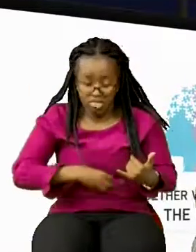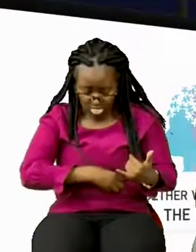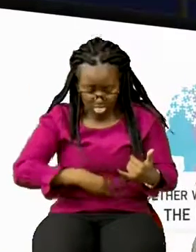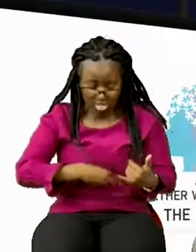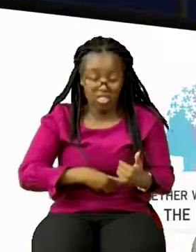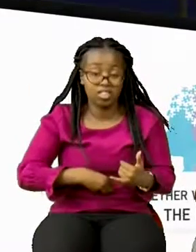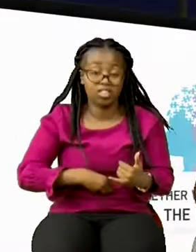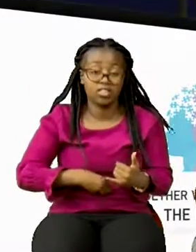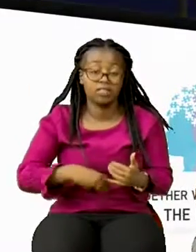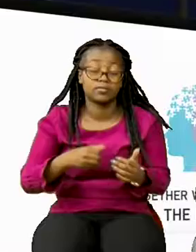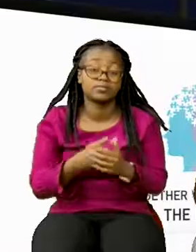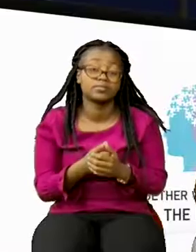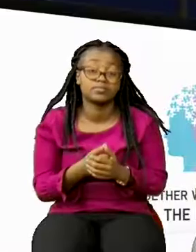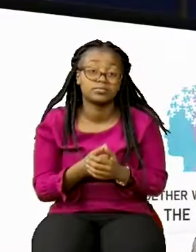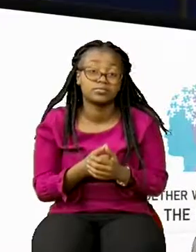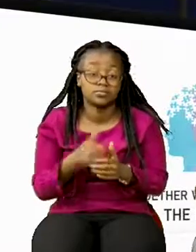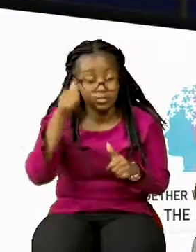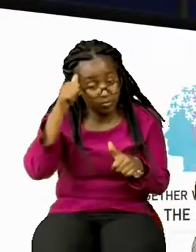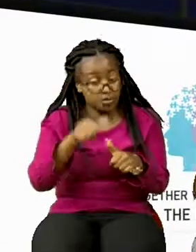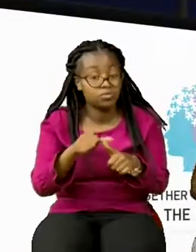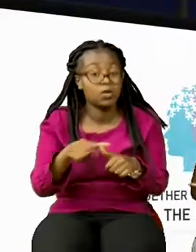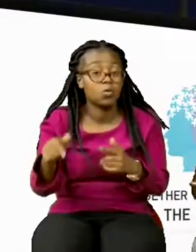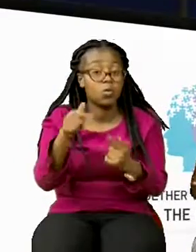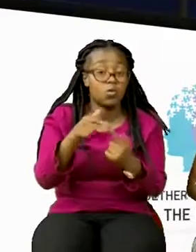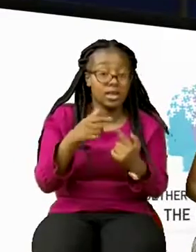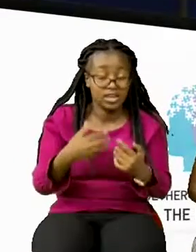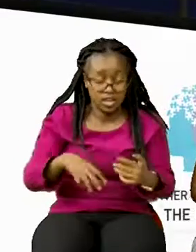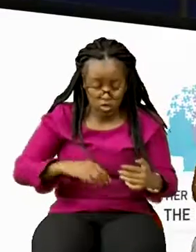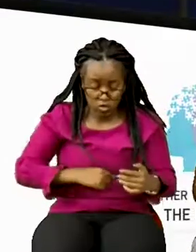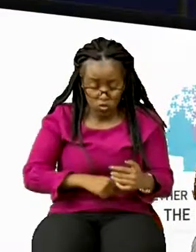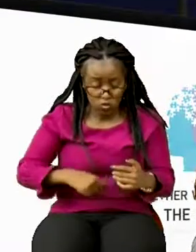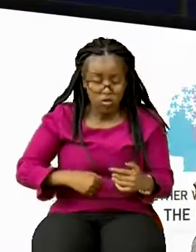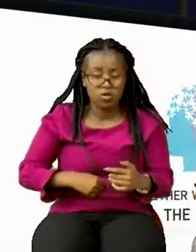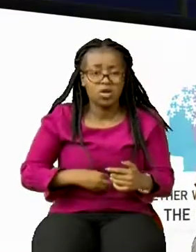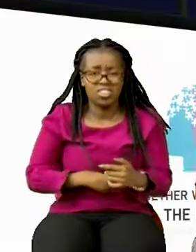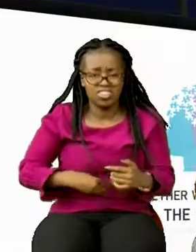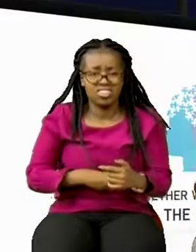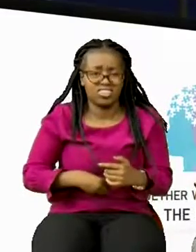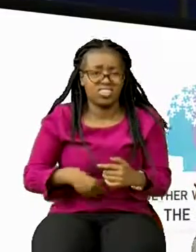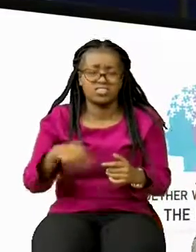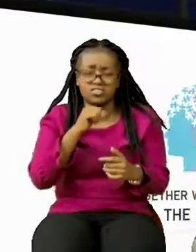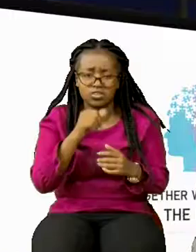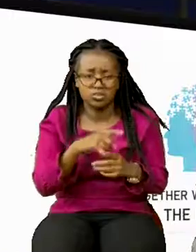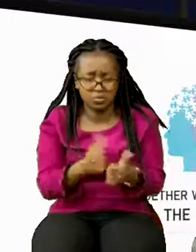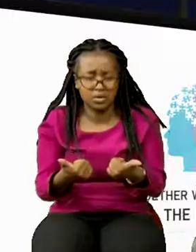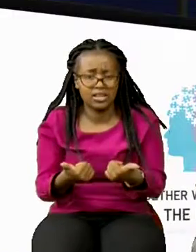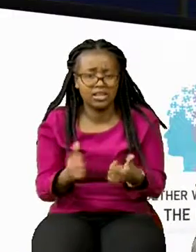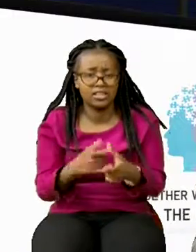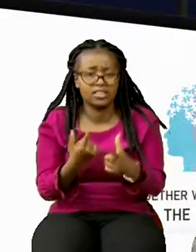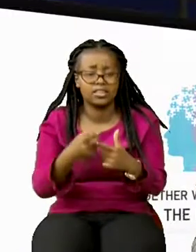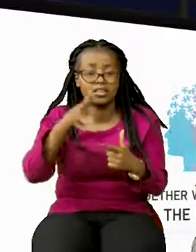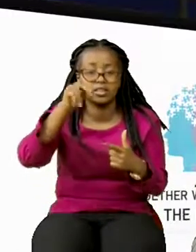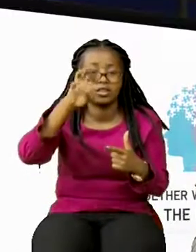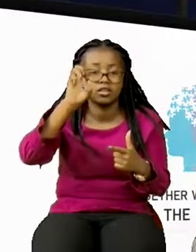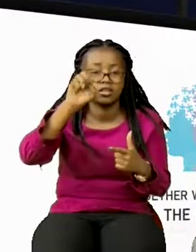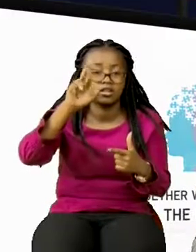when it comes to the gastro section. Remember, when your stomach is not digesting food well, and nervous systems go